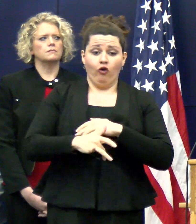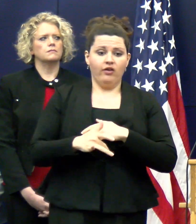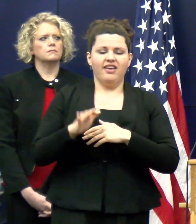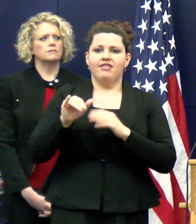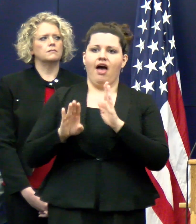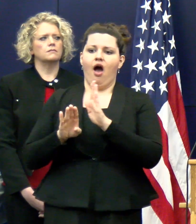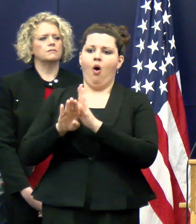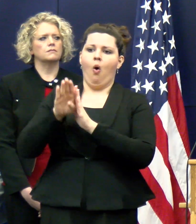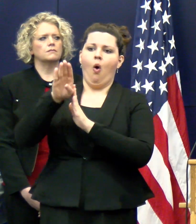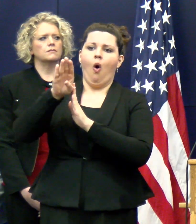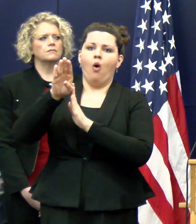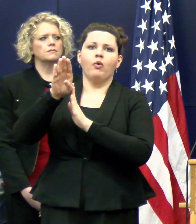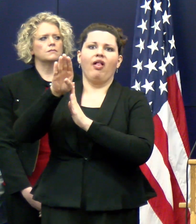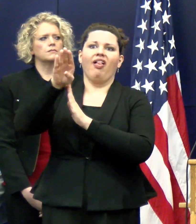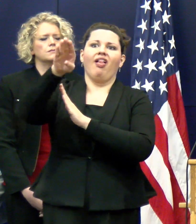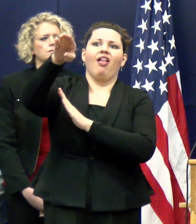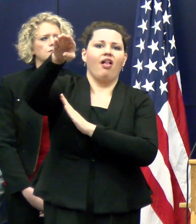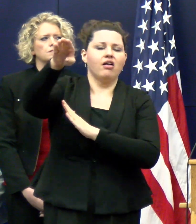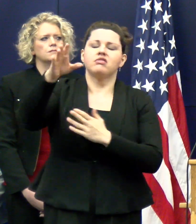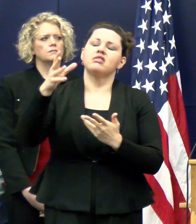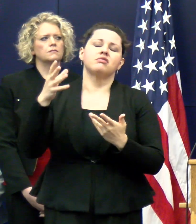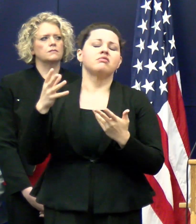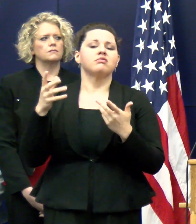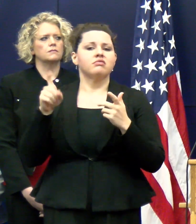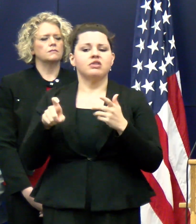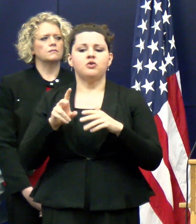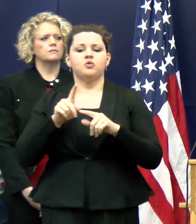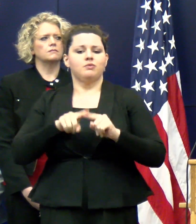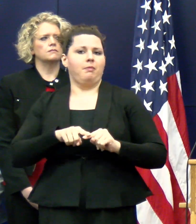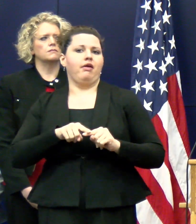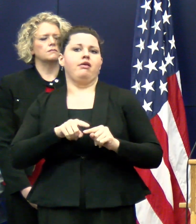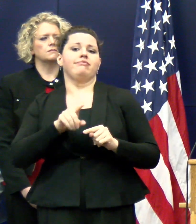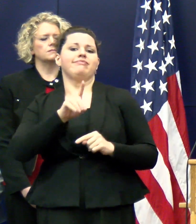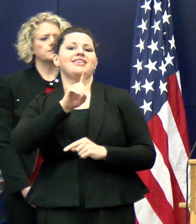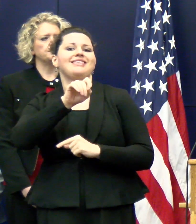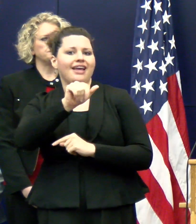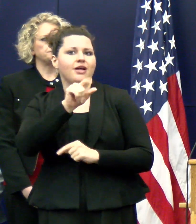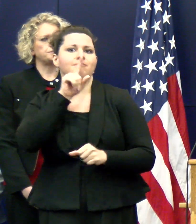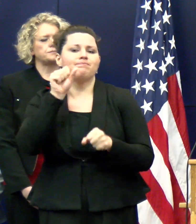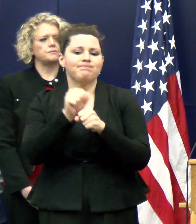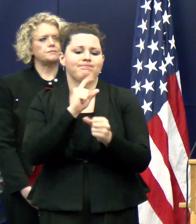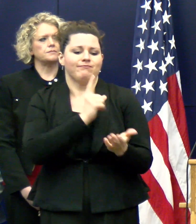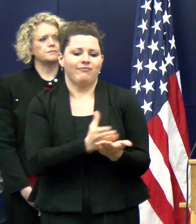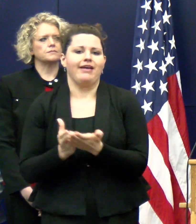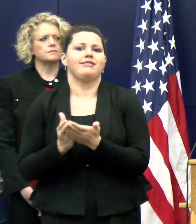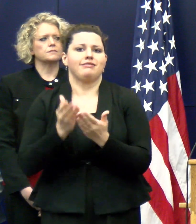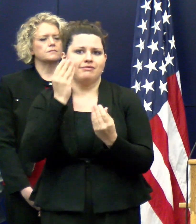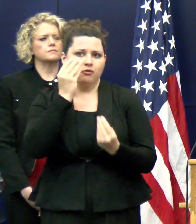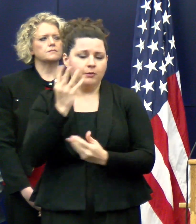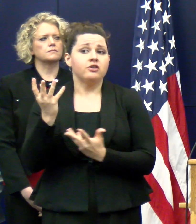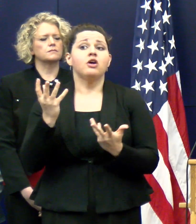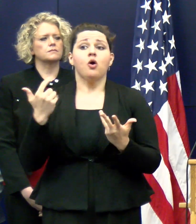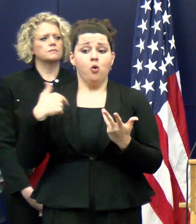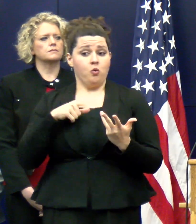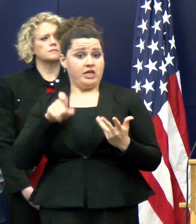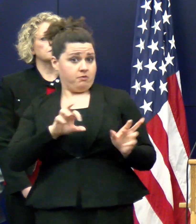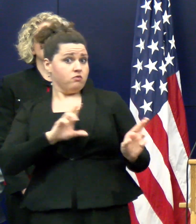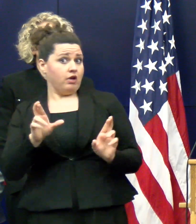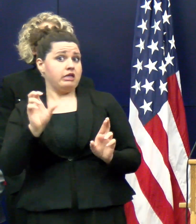peak out a little bit further. So we need to base it on data. We need to be prepared to take action once we hit